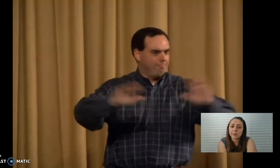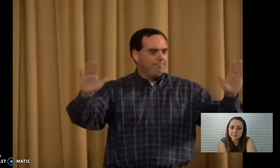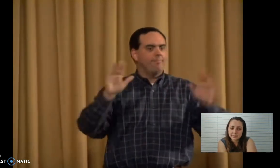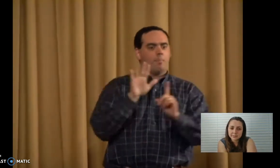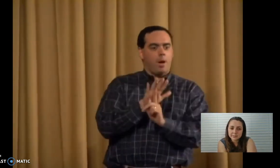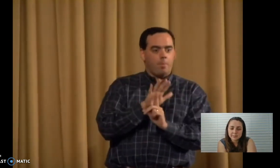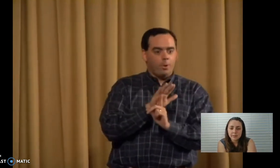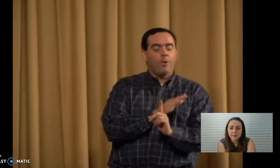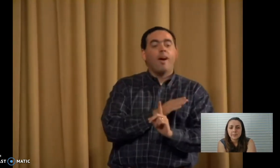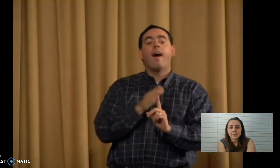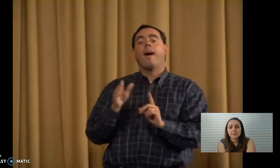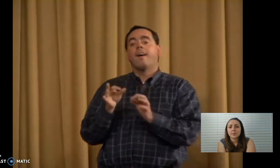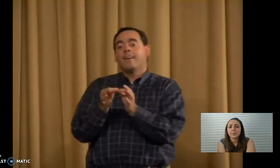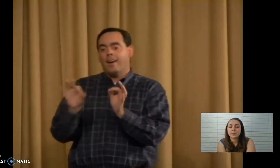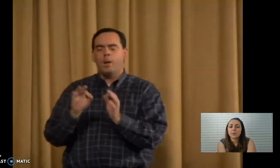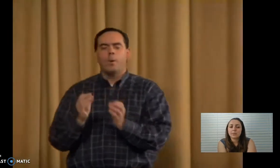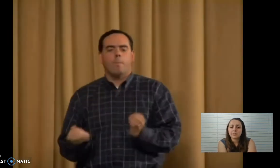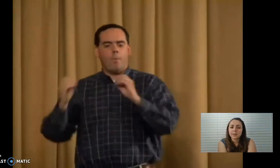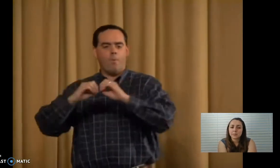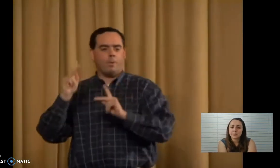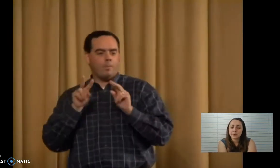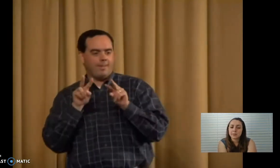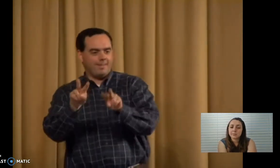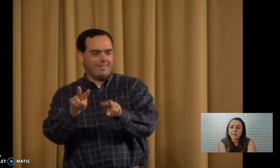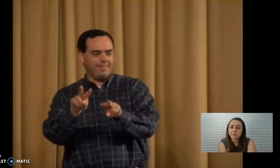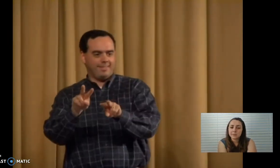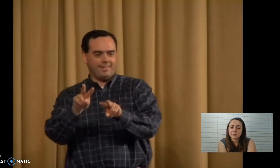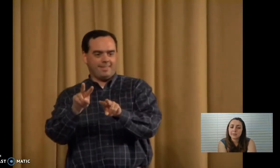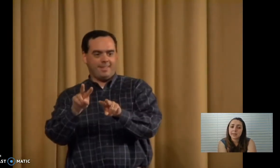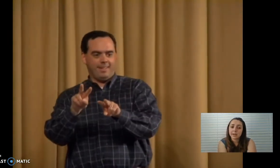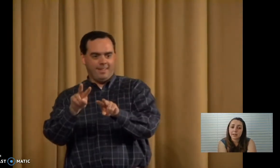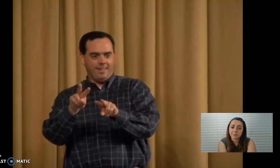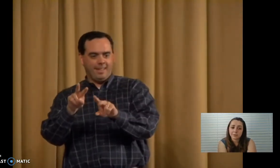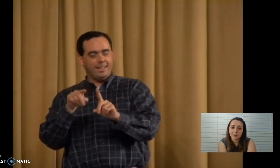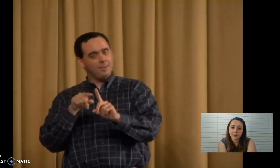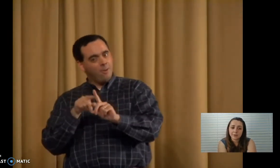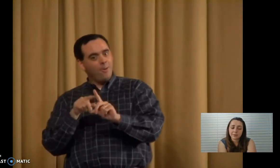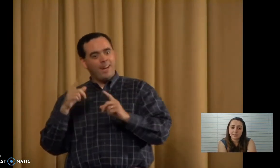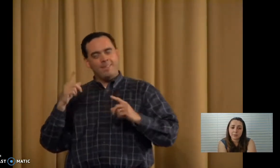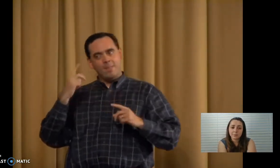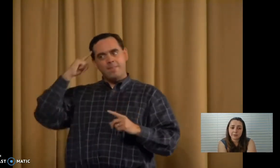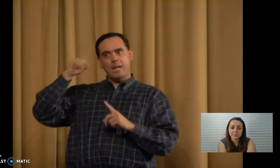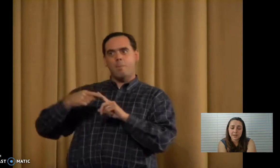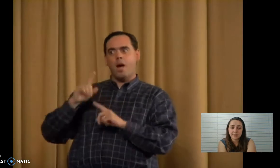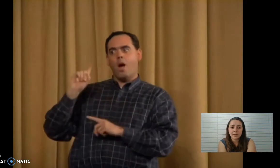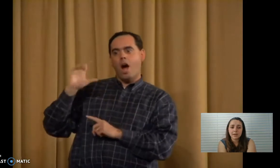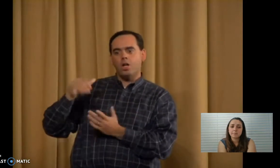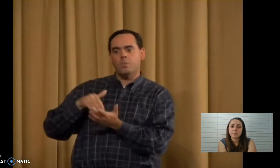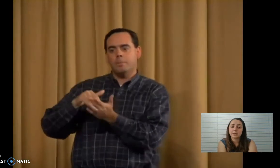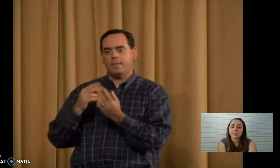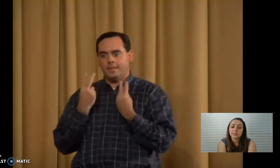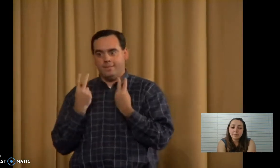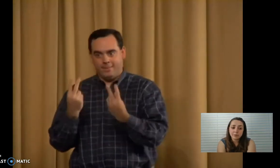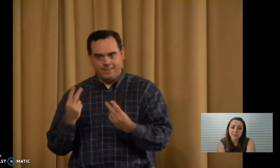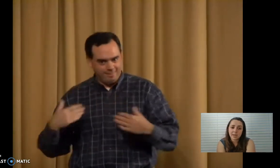were all volunteers. So in 2006, when they posted the videos, they had a lot of traffic to the website for TED. But